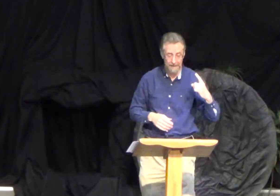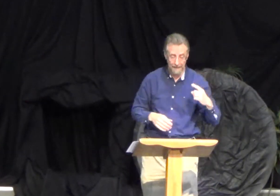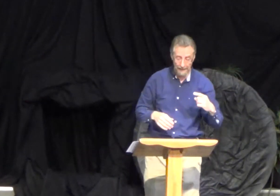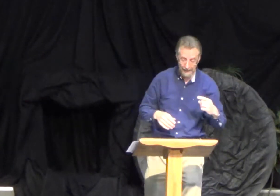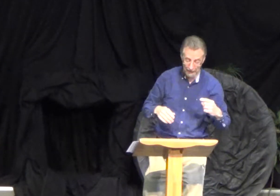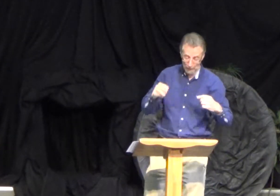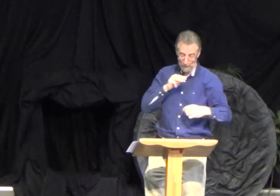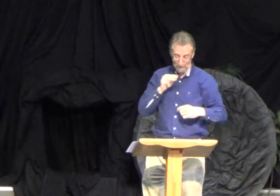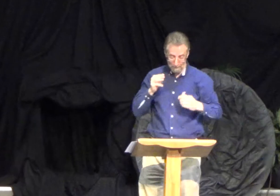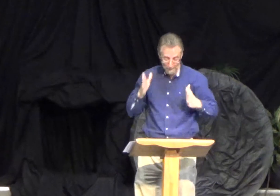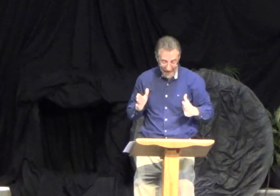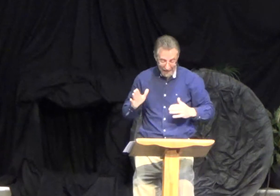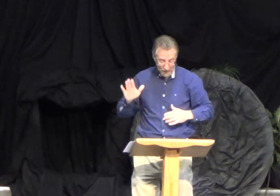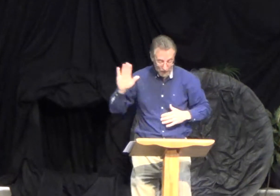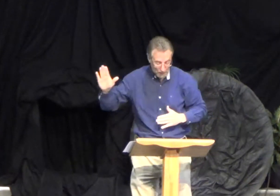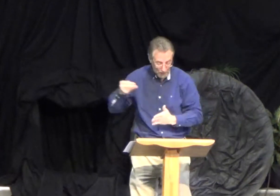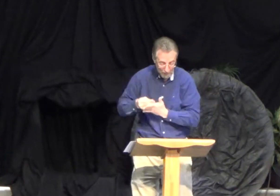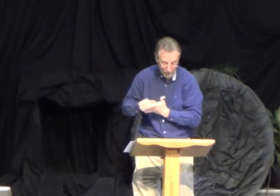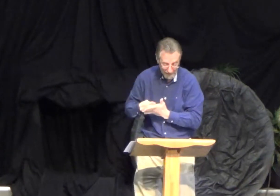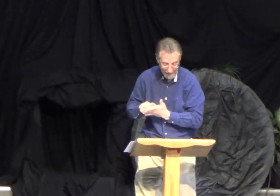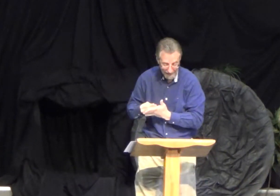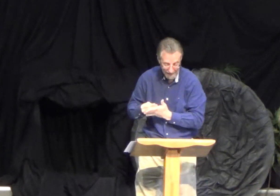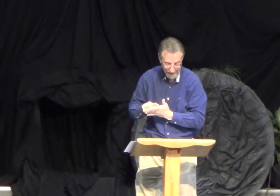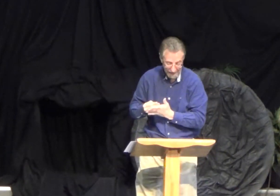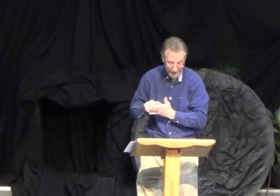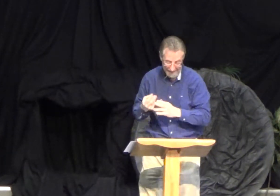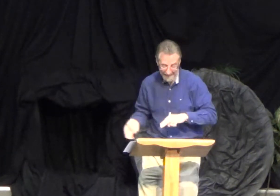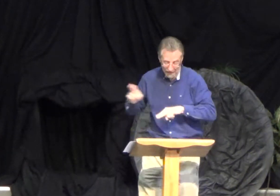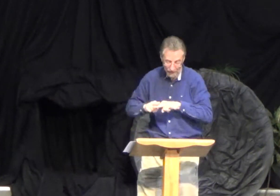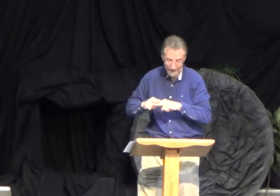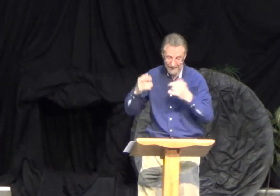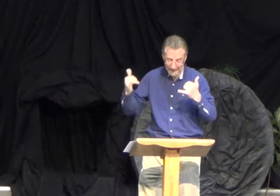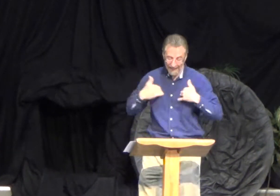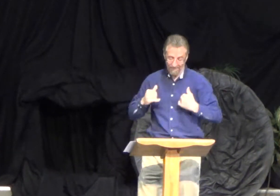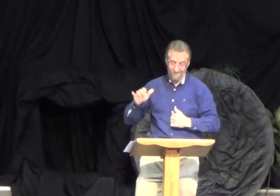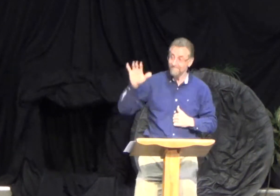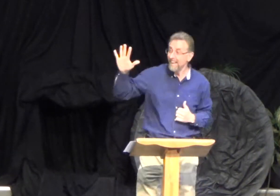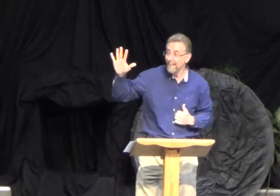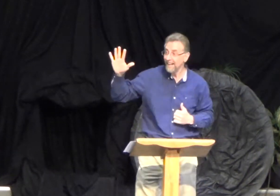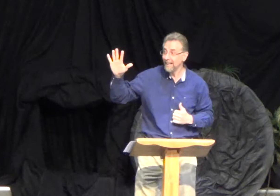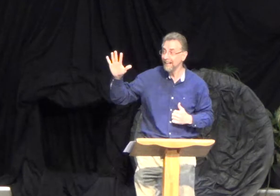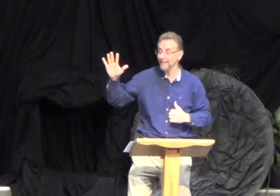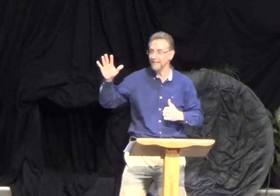And the second came, said, Master, your money has increased, and now I have